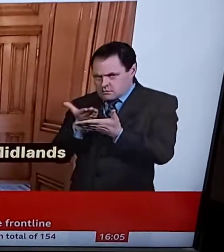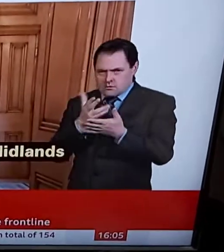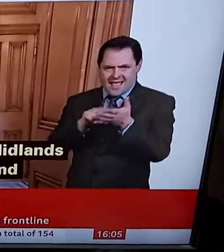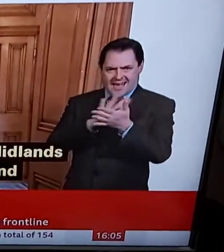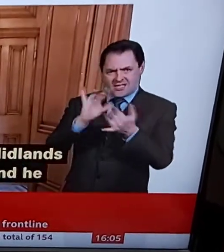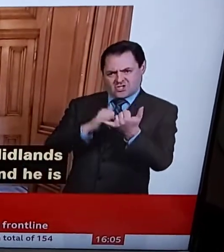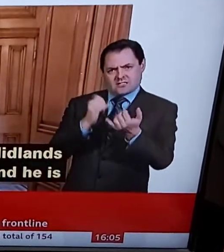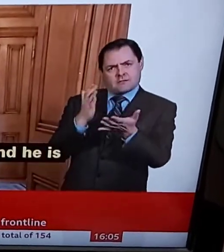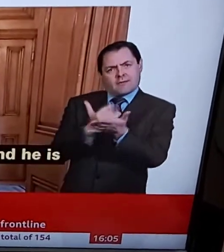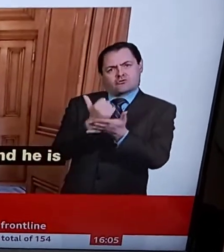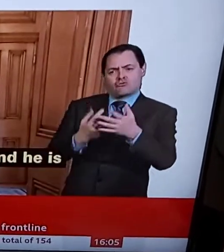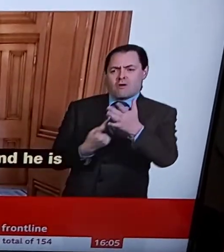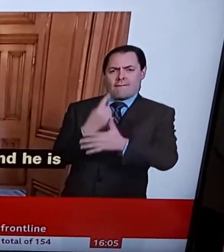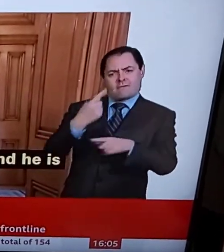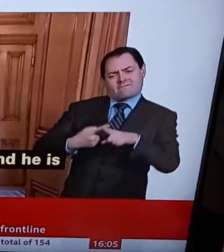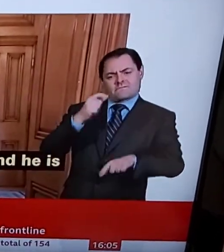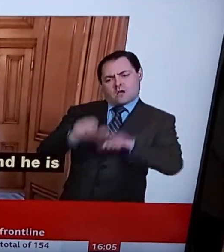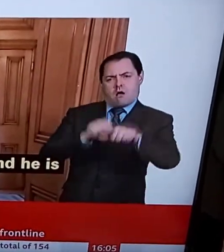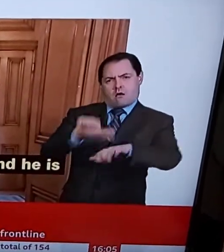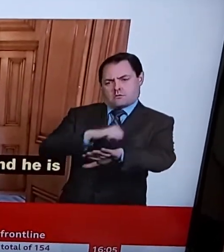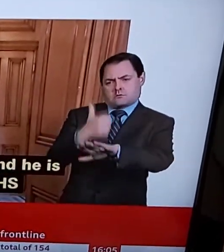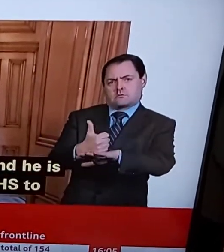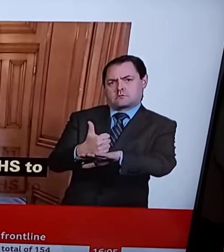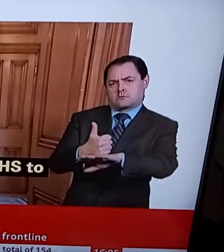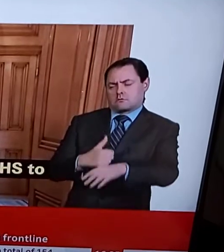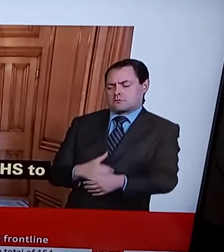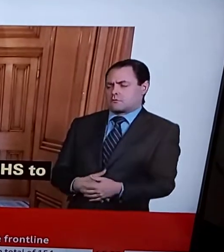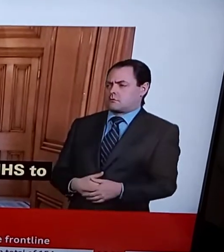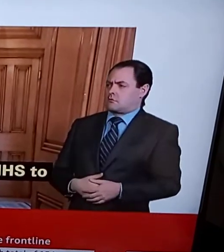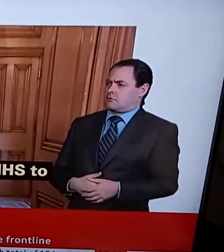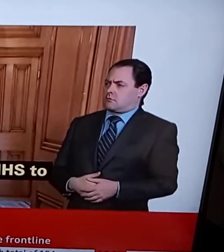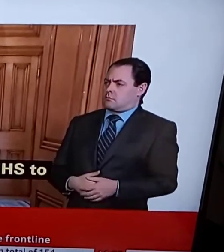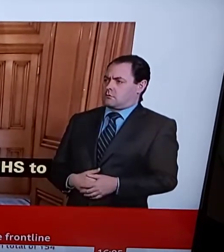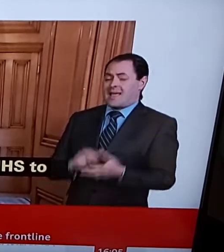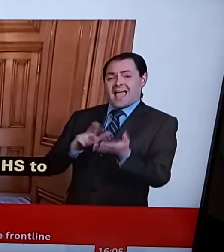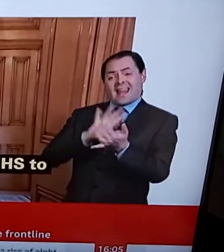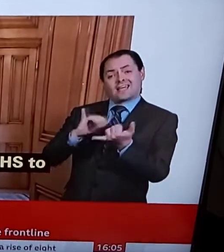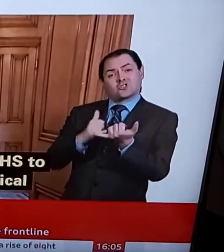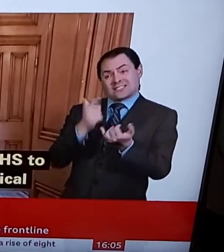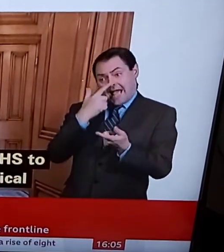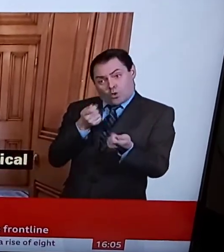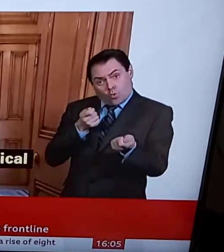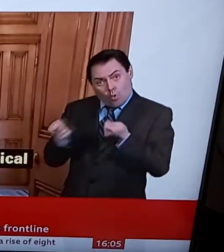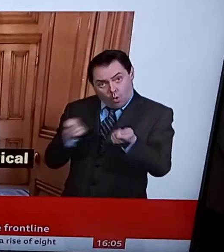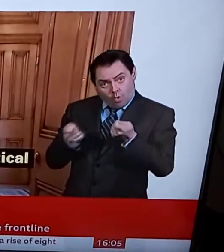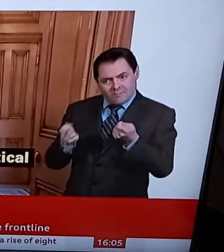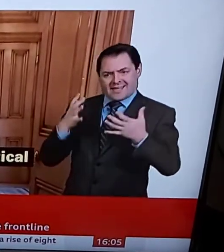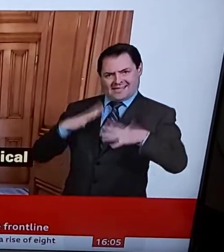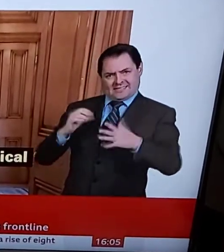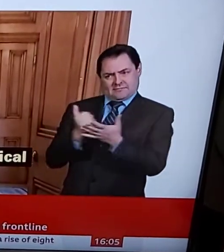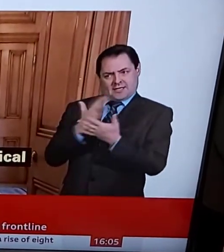that work. Of course, a critical part of ensuring the NHS is resilient is improving the testing of staff.